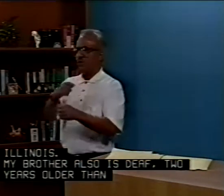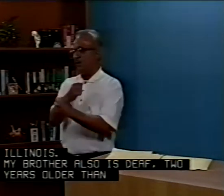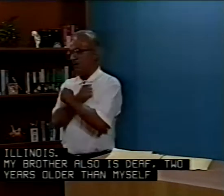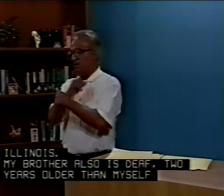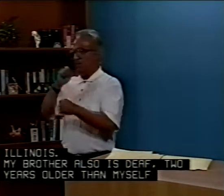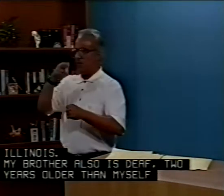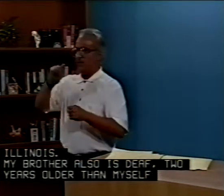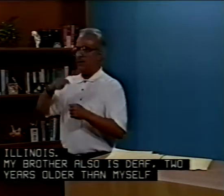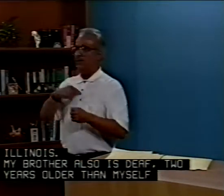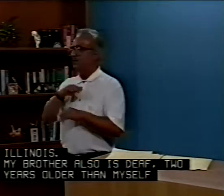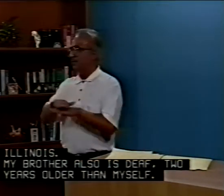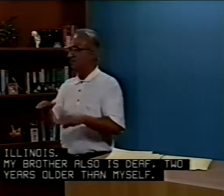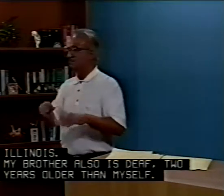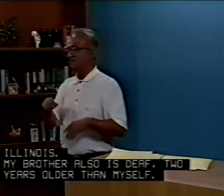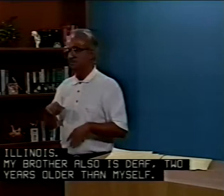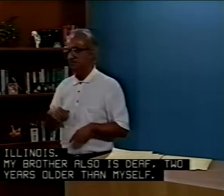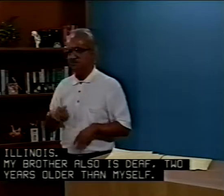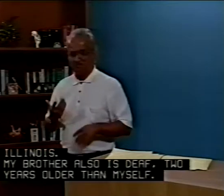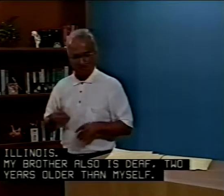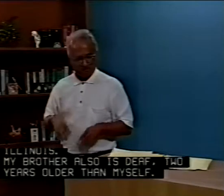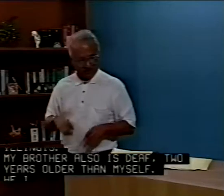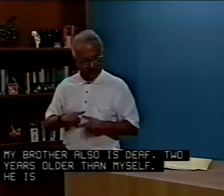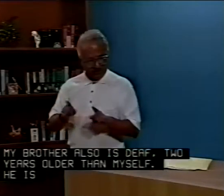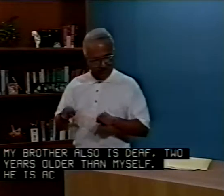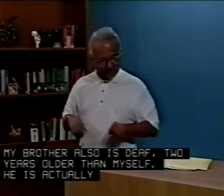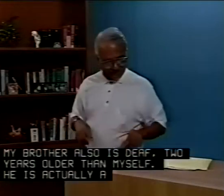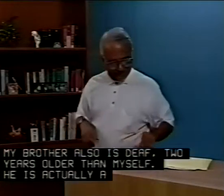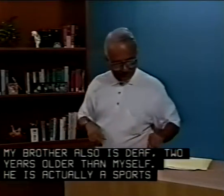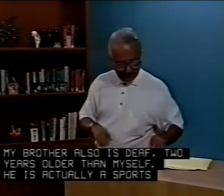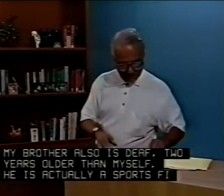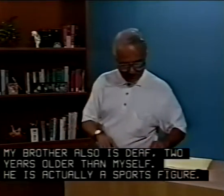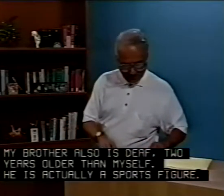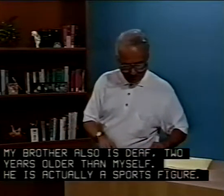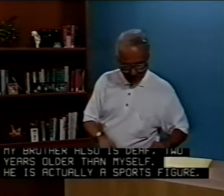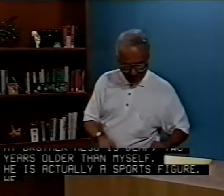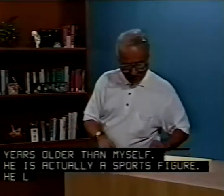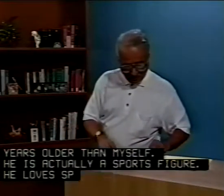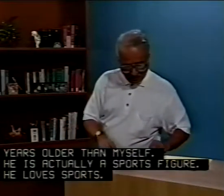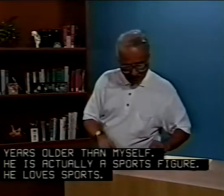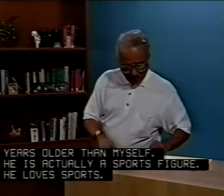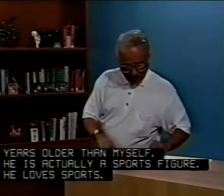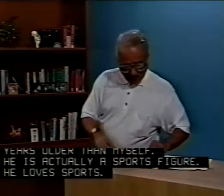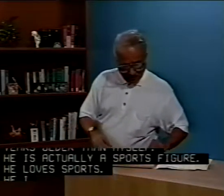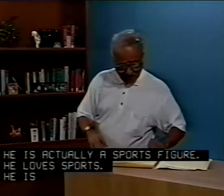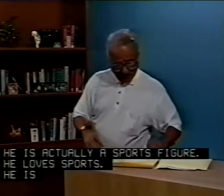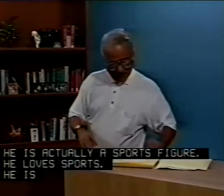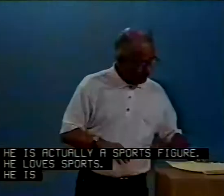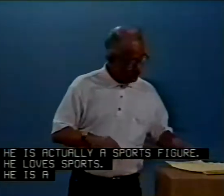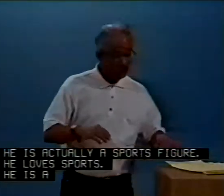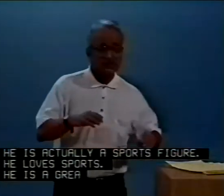He's actually a sports figure. He loves sports. He's a great fan. We have different interests in that area.